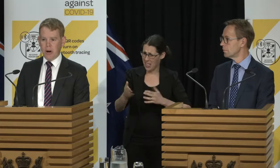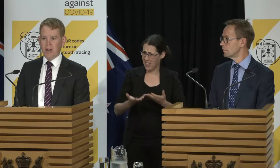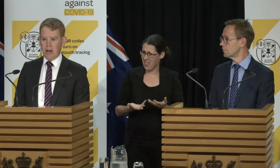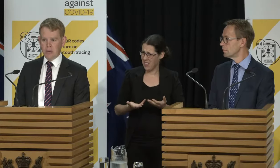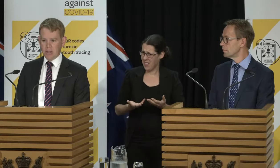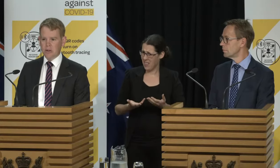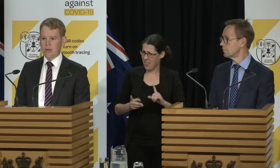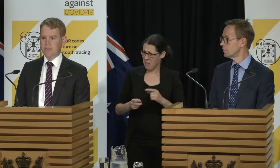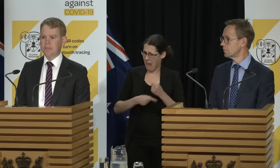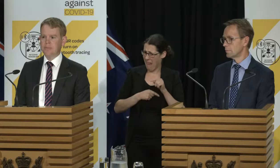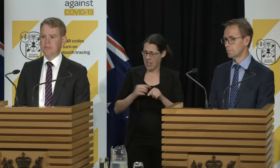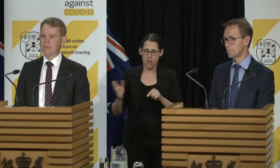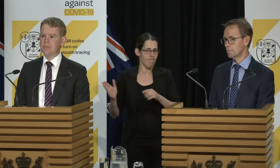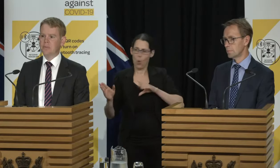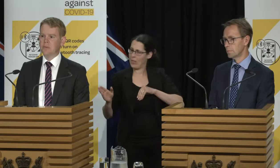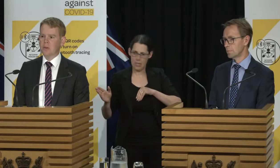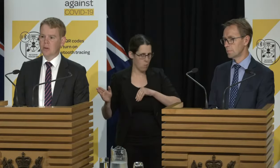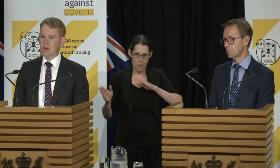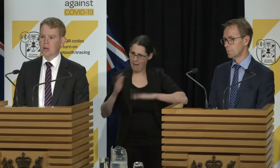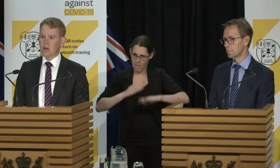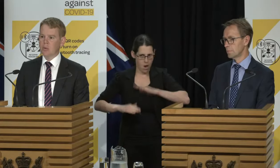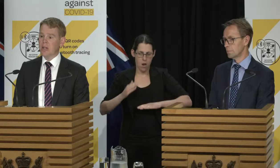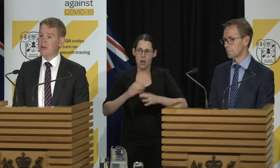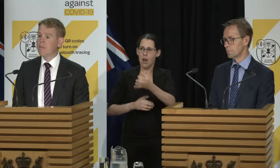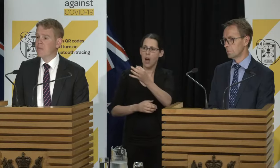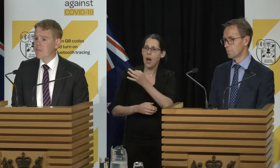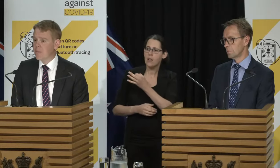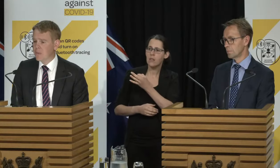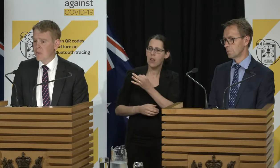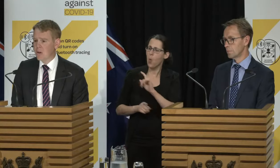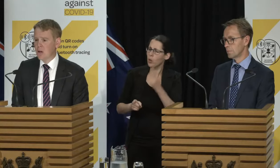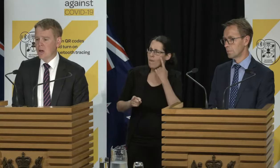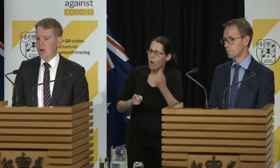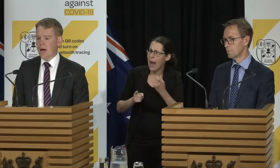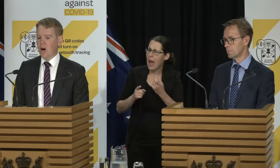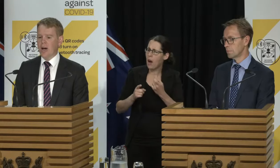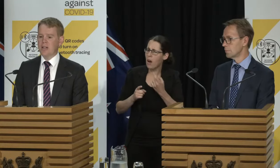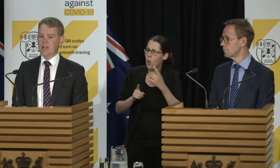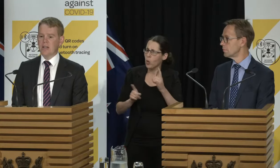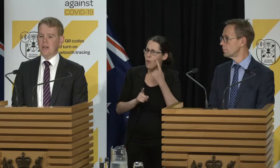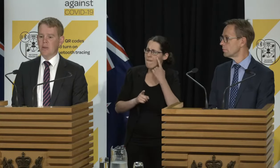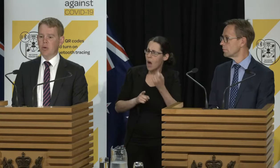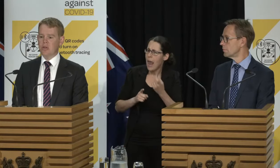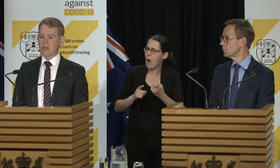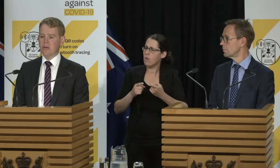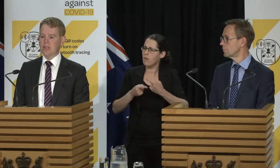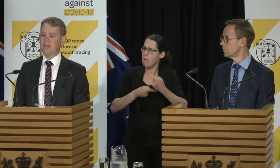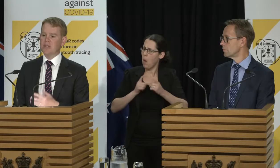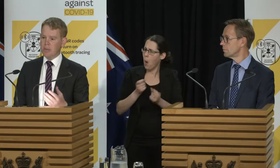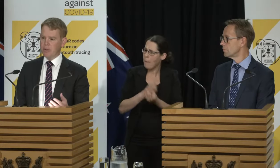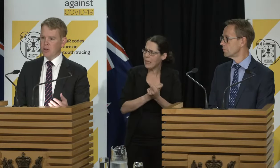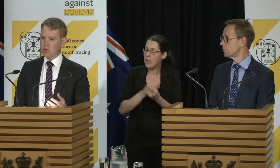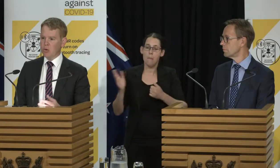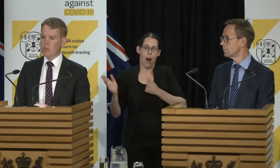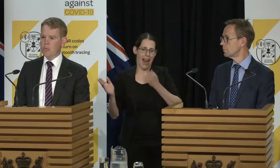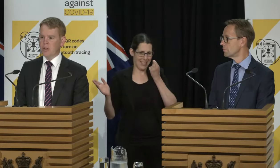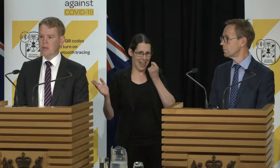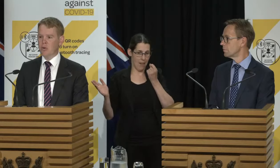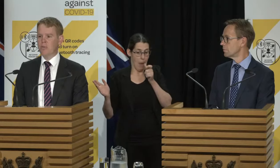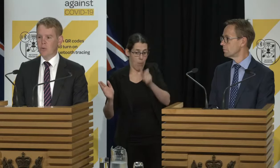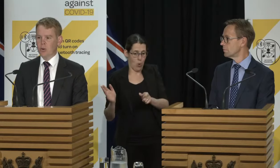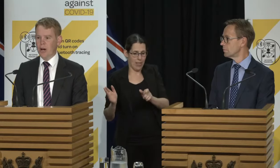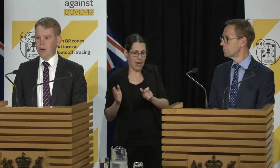unacceptable behaviour, absolutely. What did you find out about what happened? What was that? What did you find out about what happened? I understand that the person delivered something to the room,